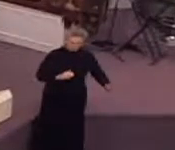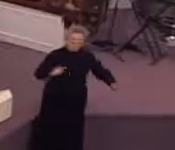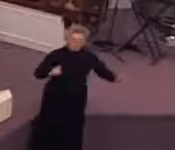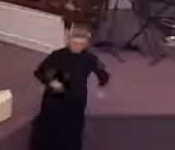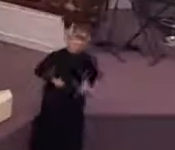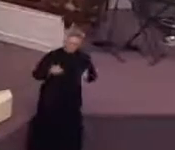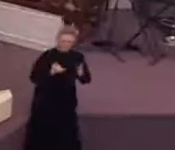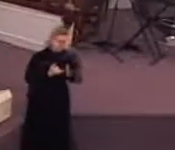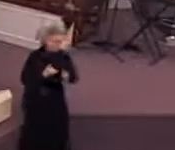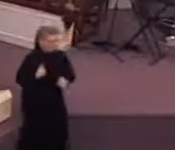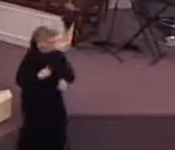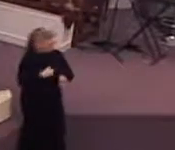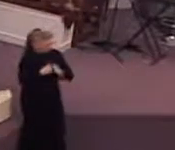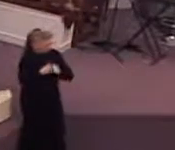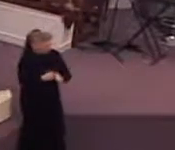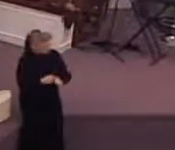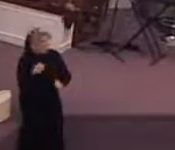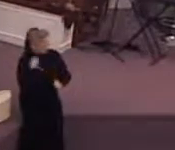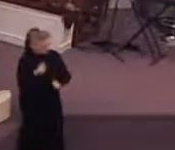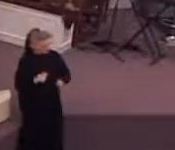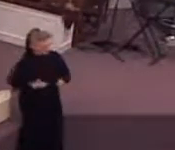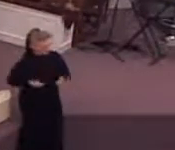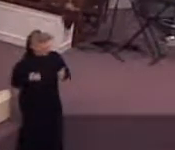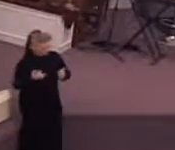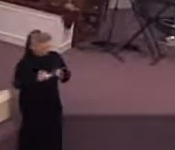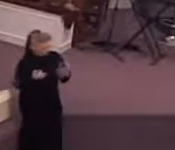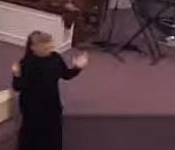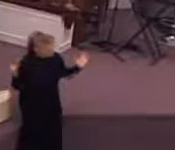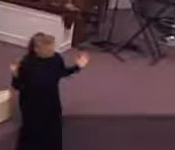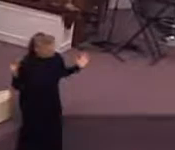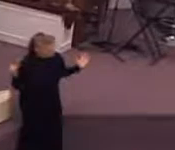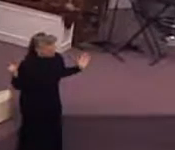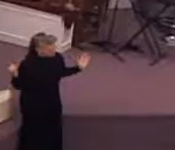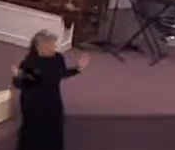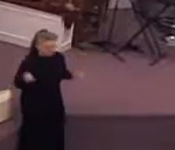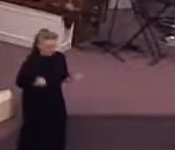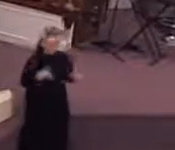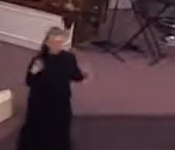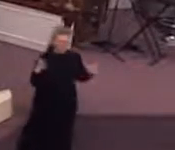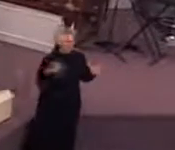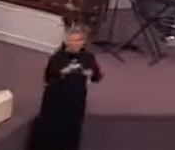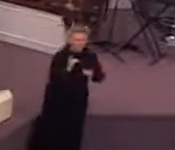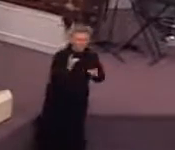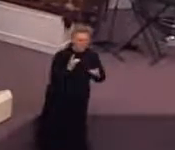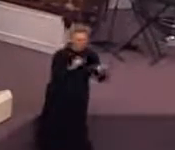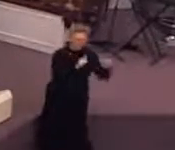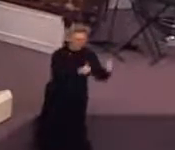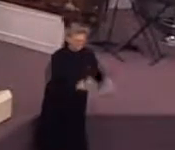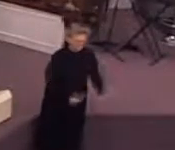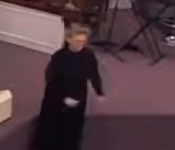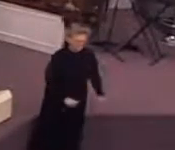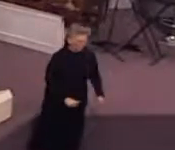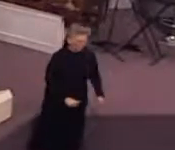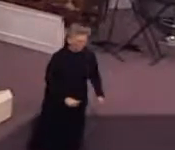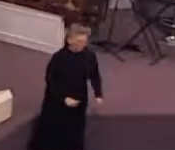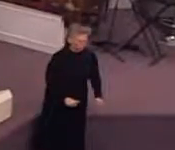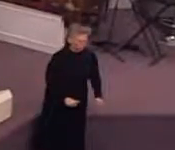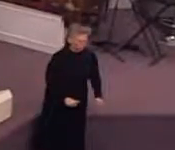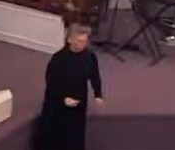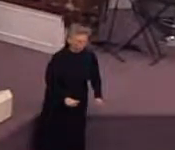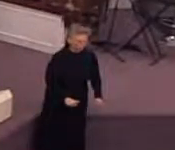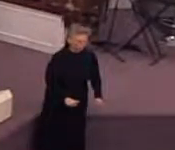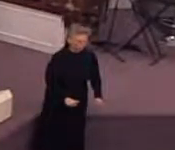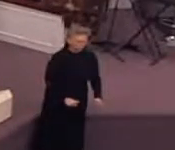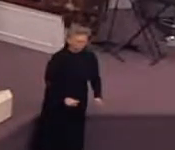we're apostolic. We need to live it. There's too much spiritual deterioration that is setting in on